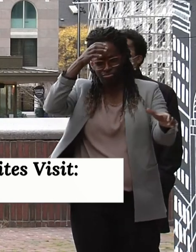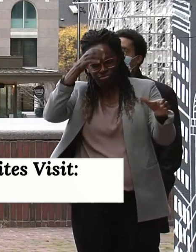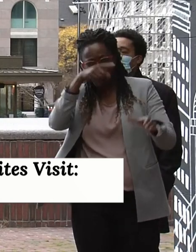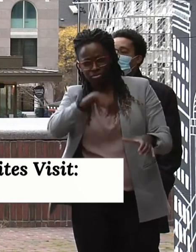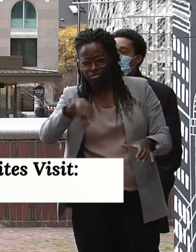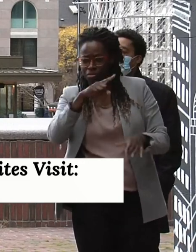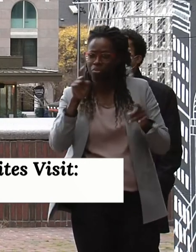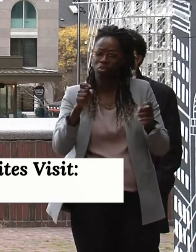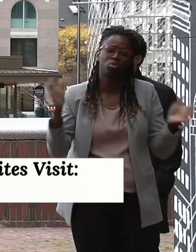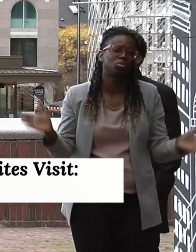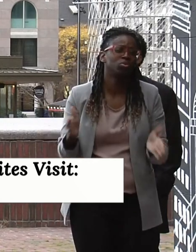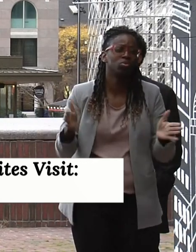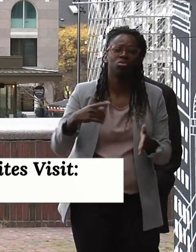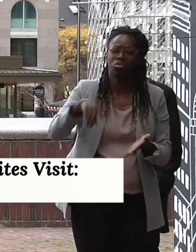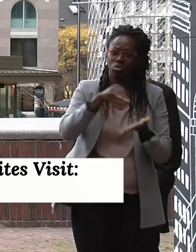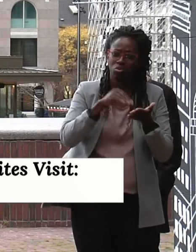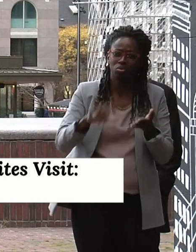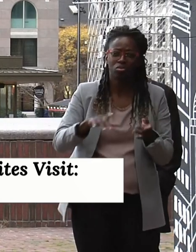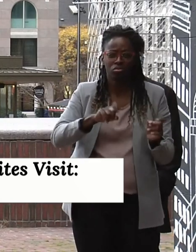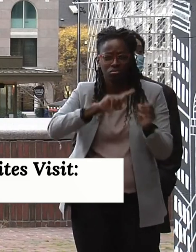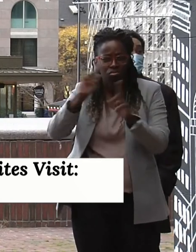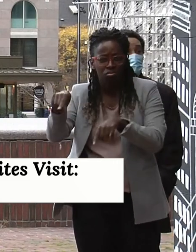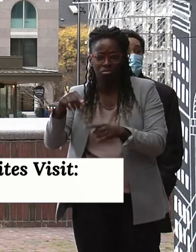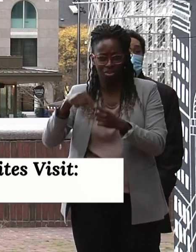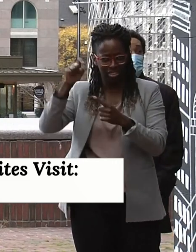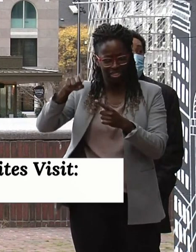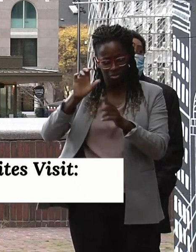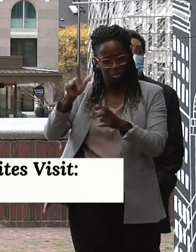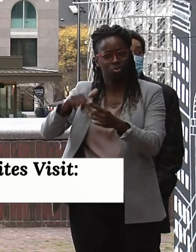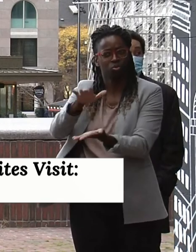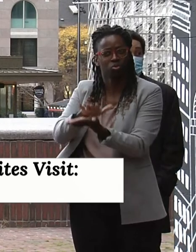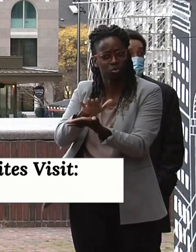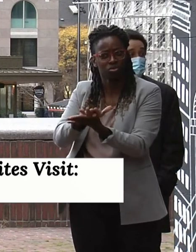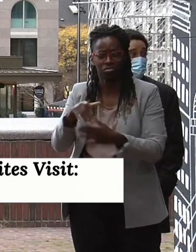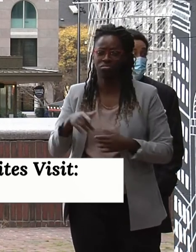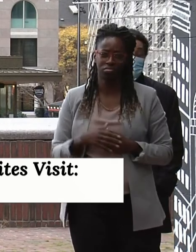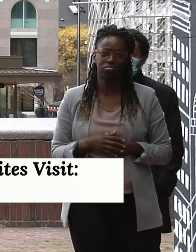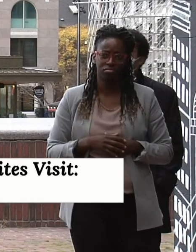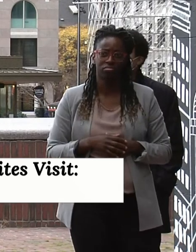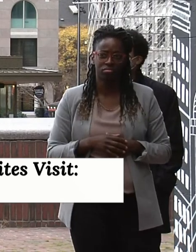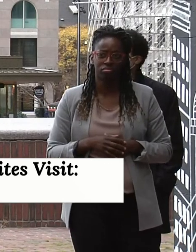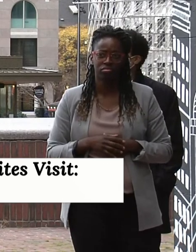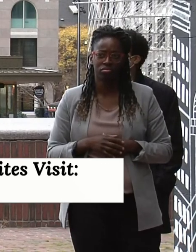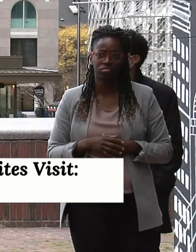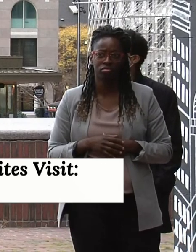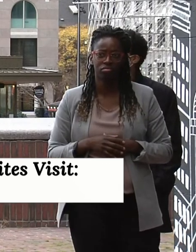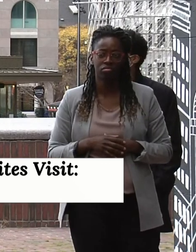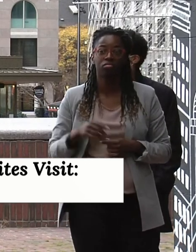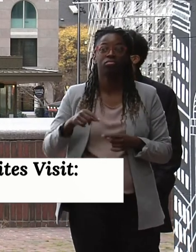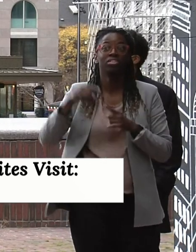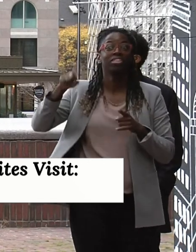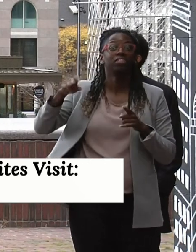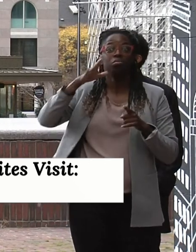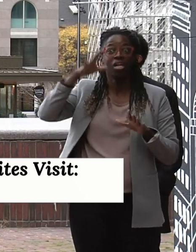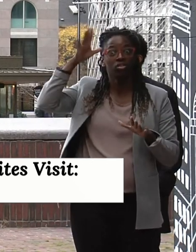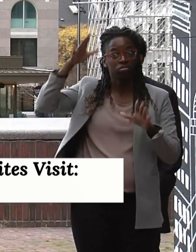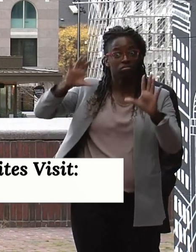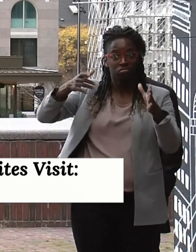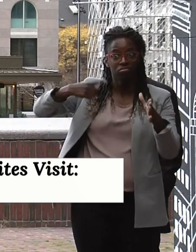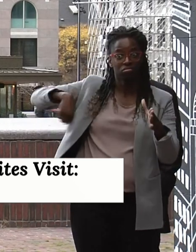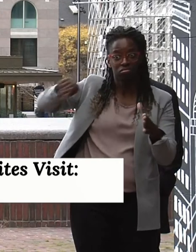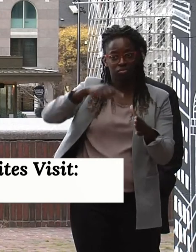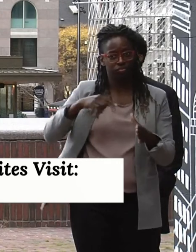priority. These are folks who are specialists we're hearing around the country. Our special needs parents are very clear on this as well. So we will